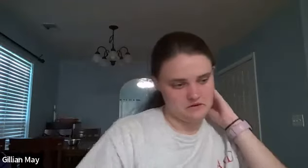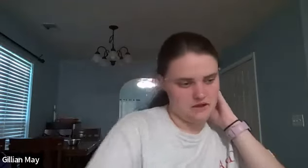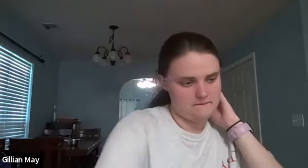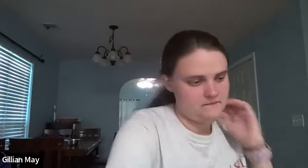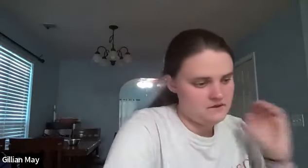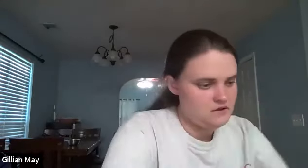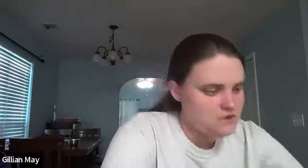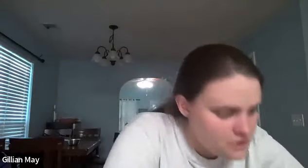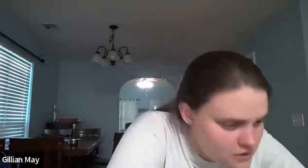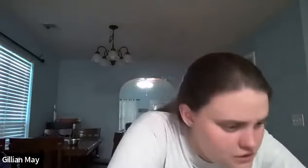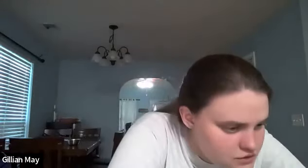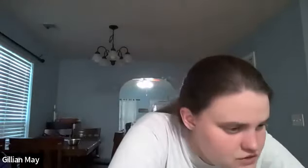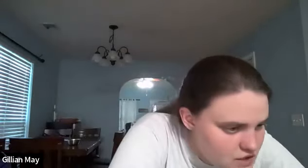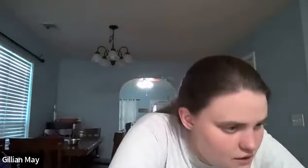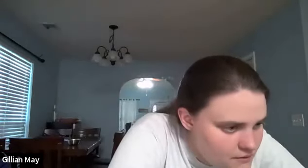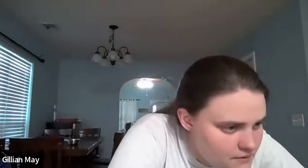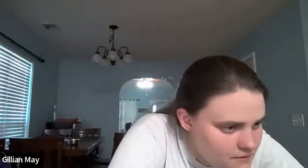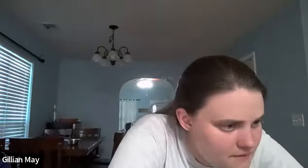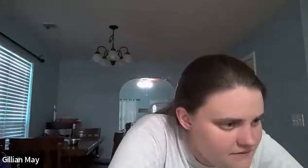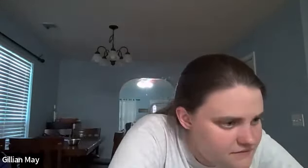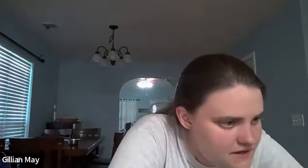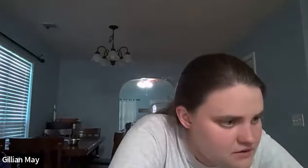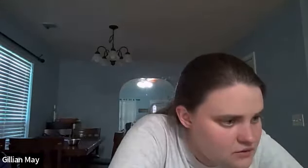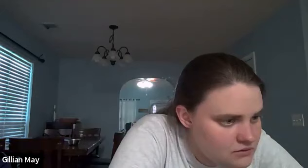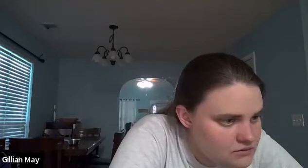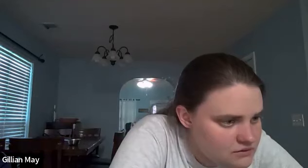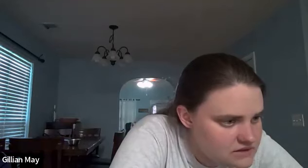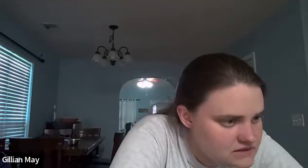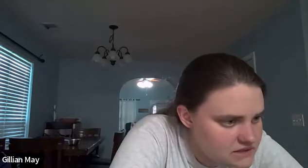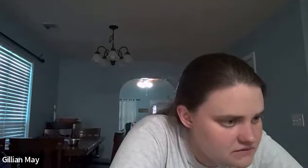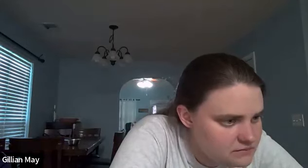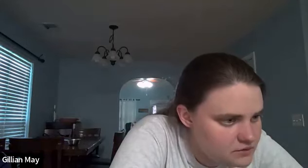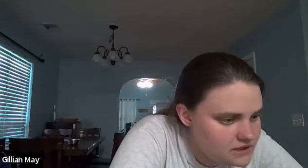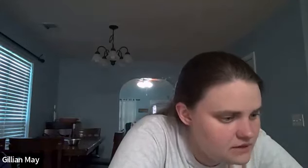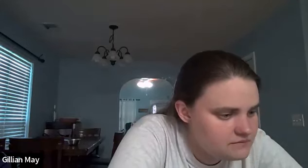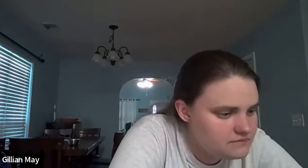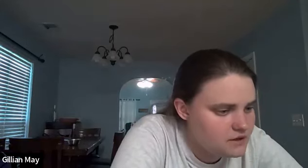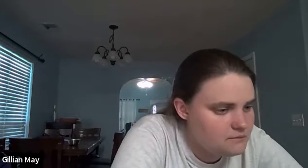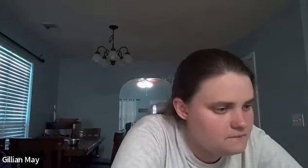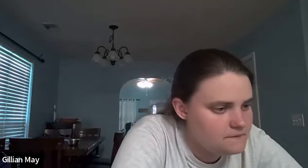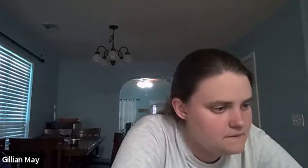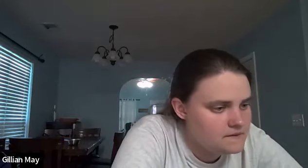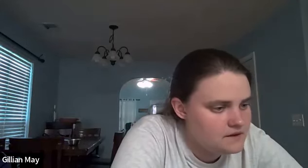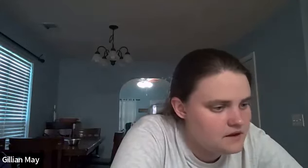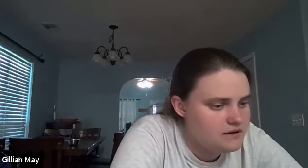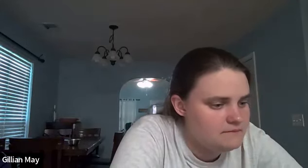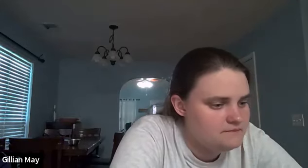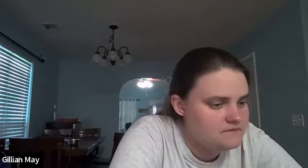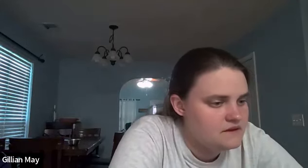Okay. So my final, let's see, I'm pulling it up. There we go. All right.